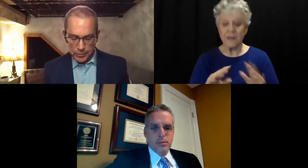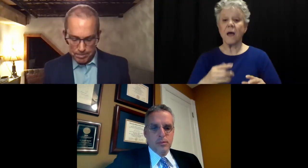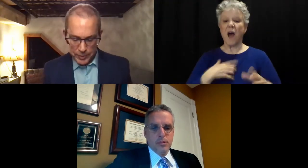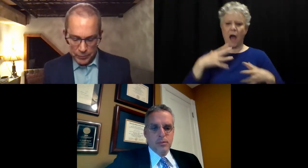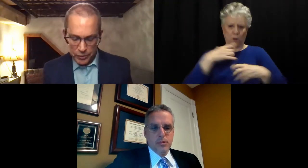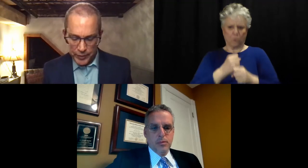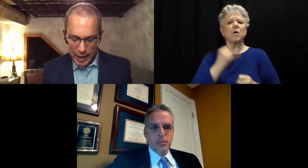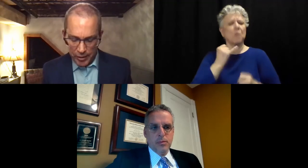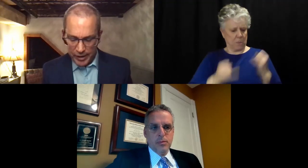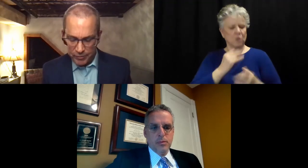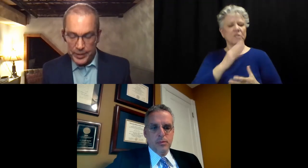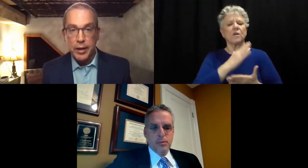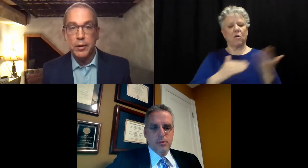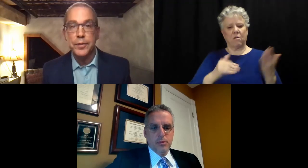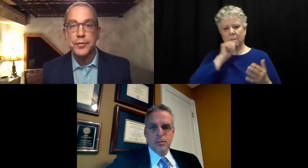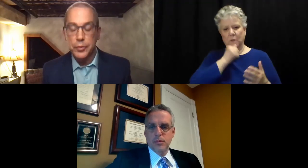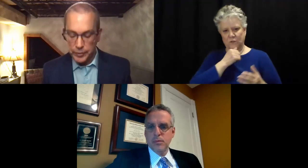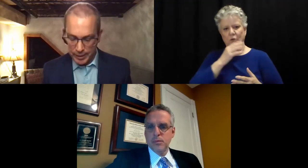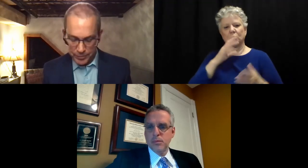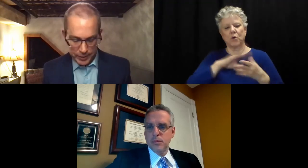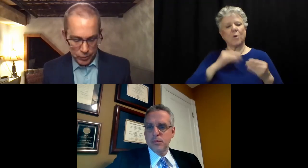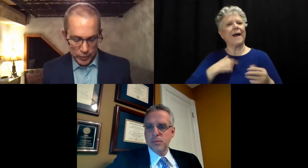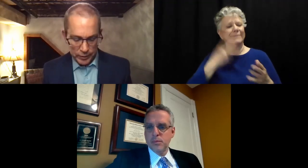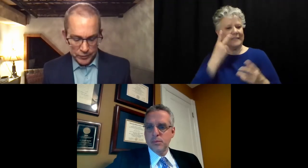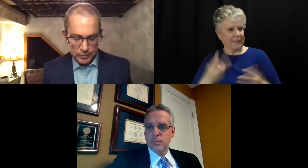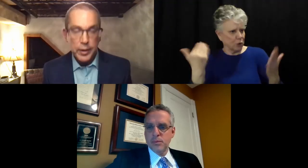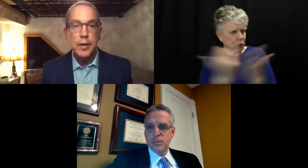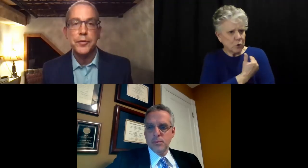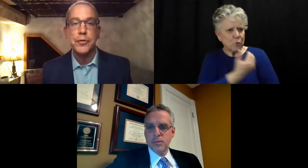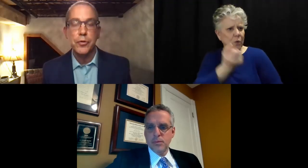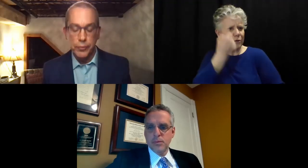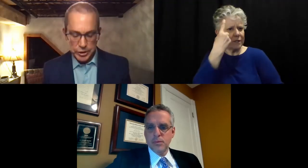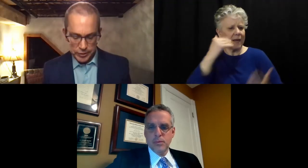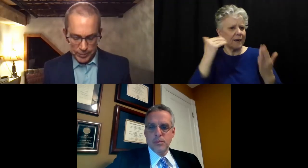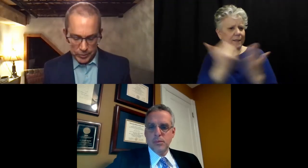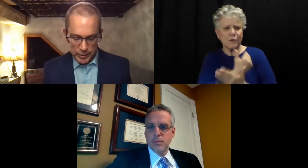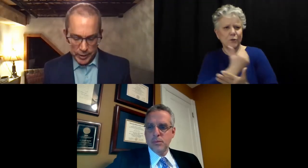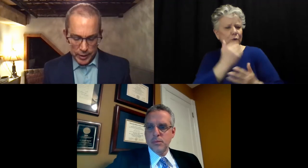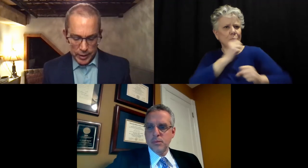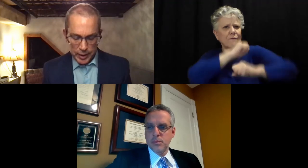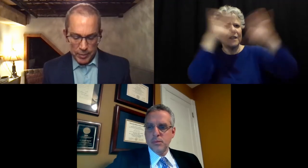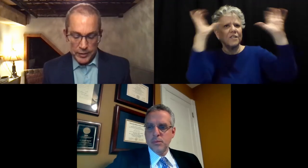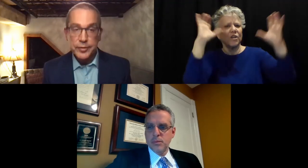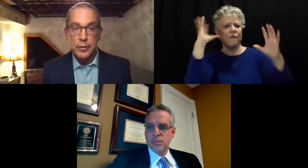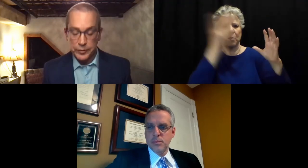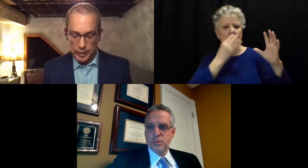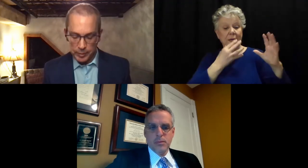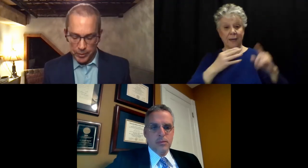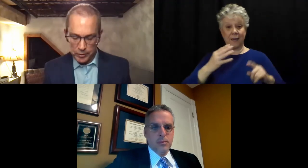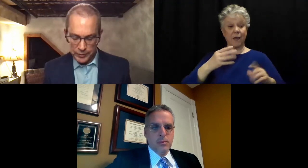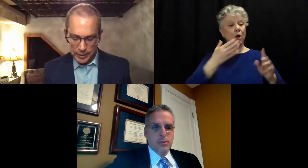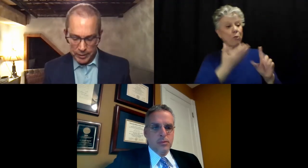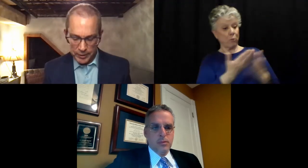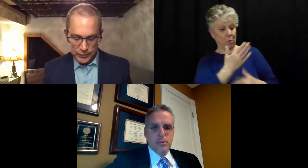personal note, observing how I have beheld this new depth and new realism, this new vision of beauty, in my son with